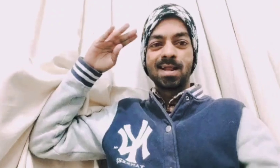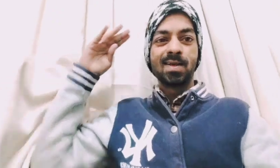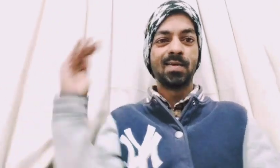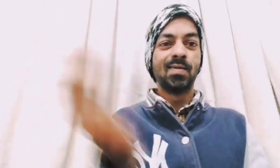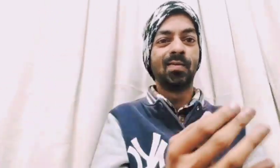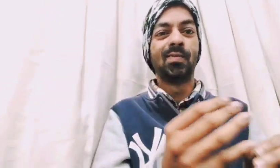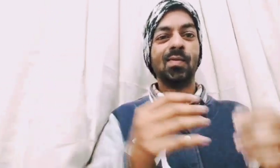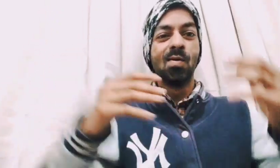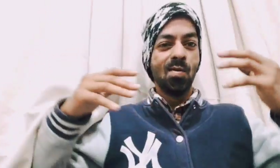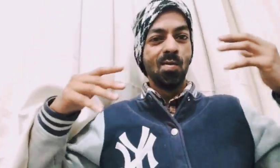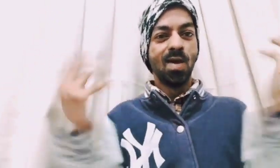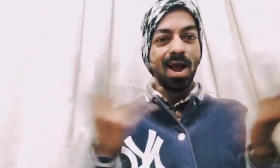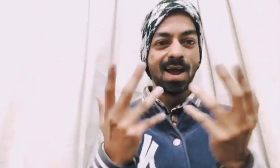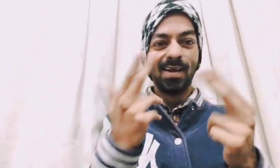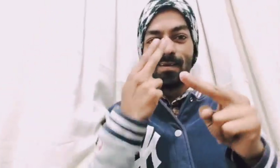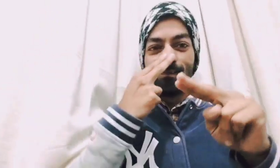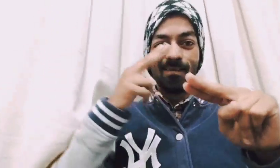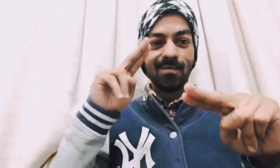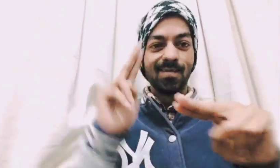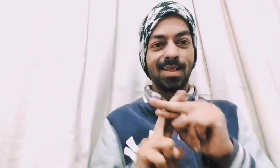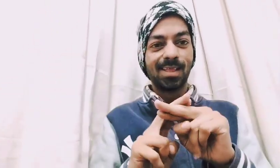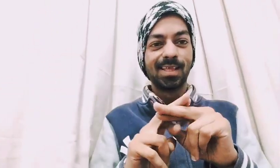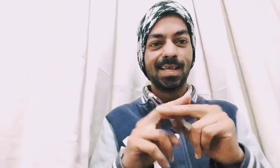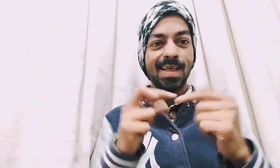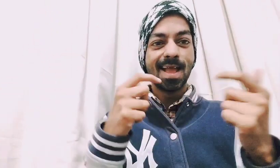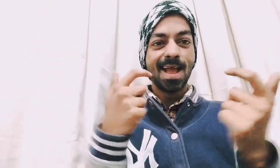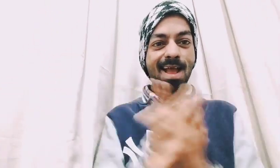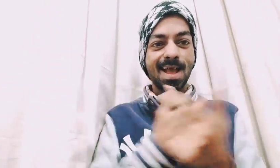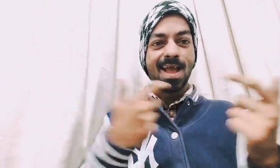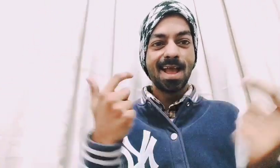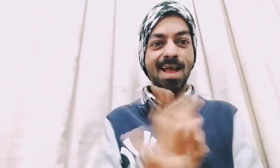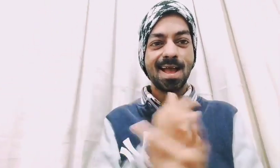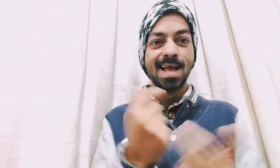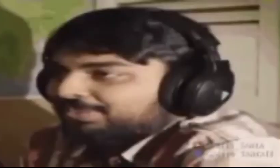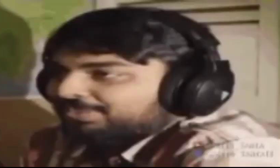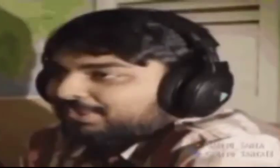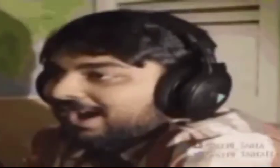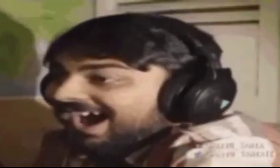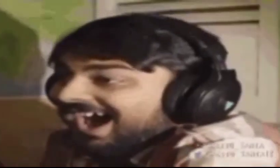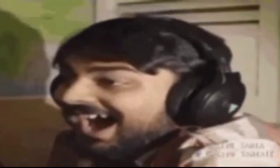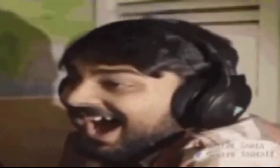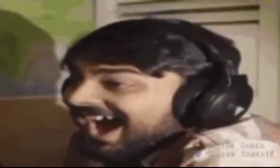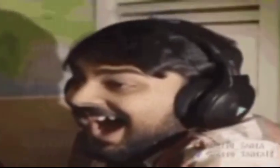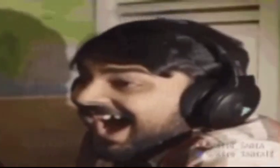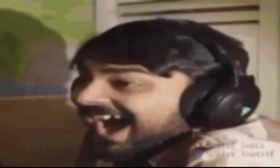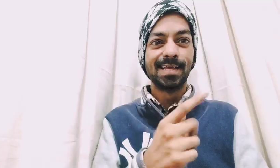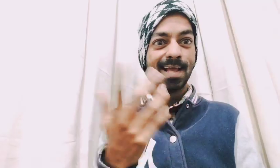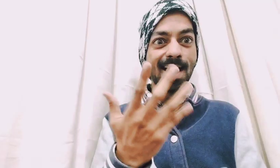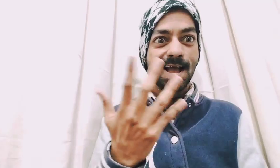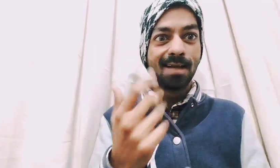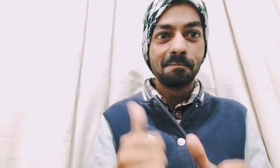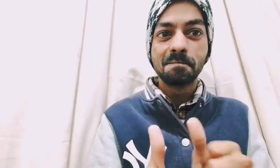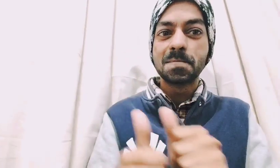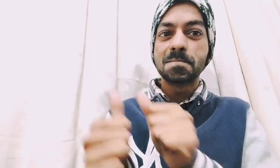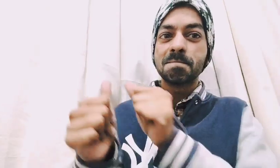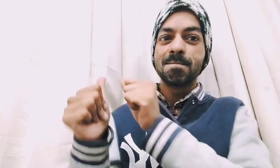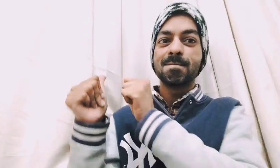Hello now funny reacts enjoyed a fun check out in from funny meme person him ran way way. Snake.